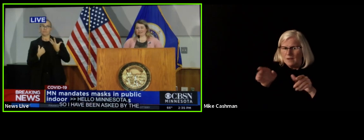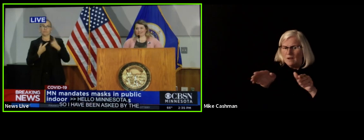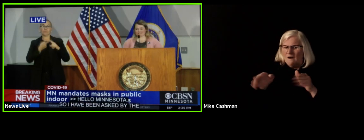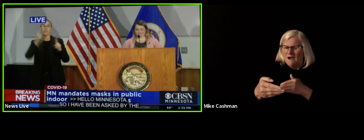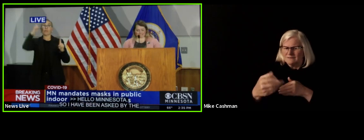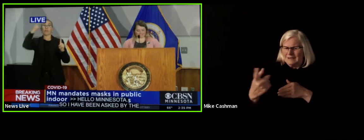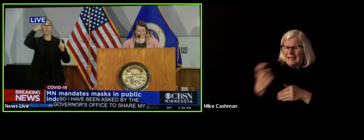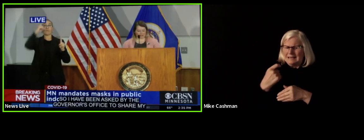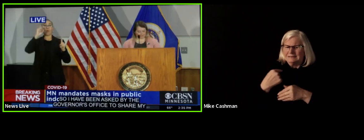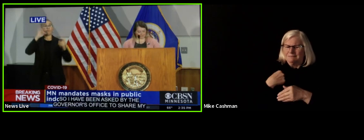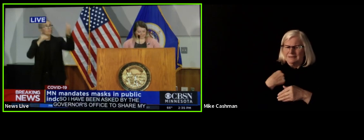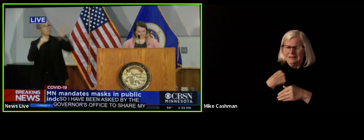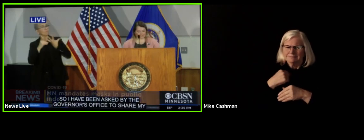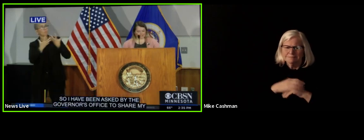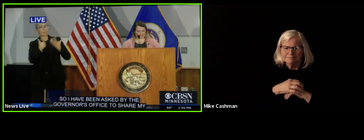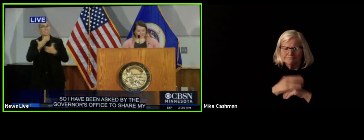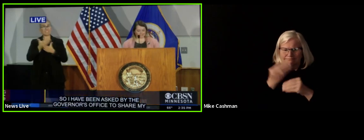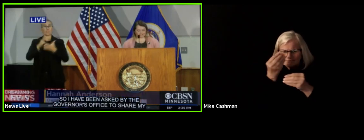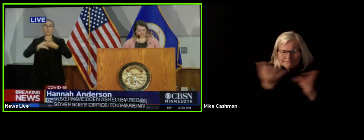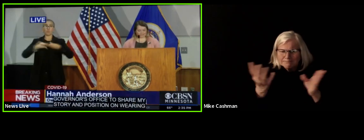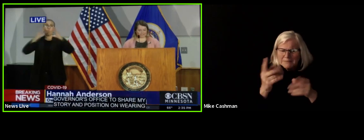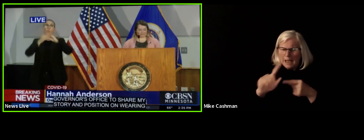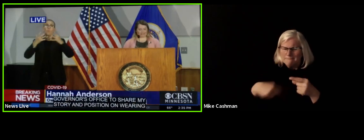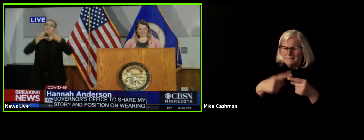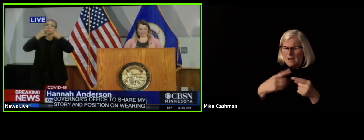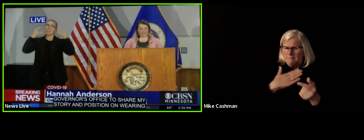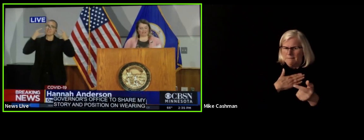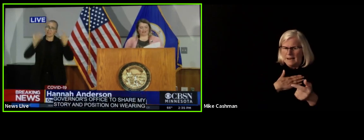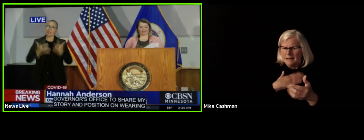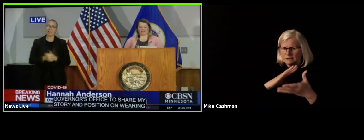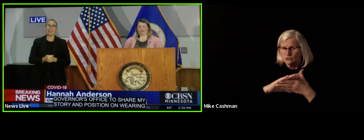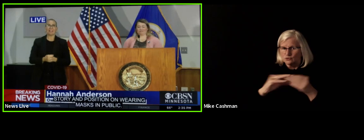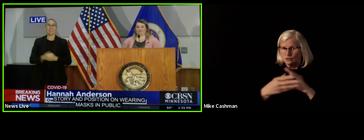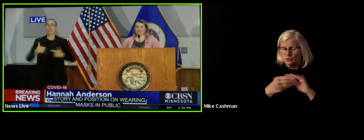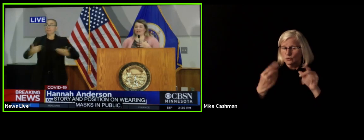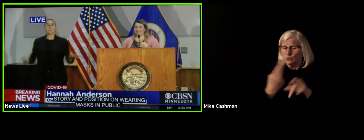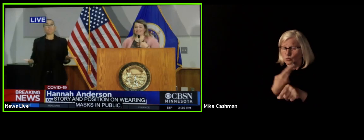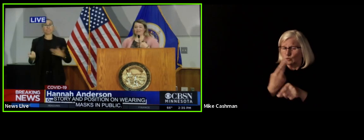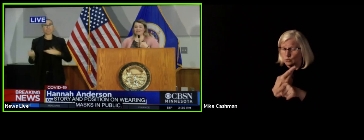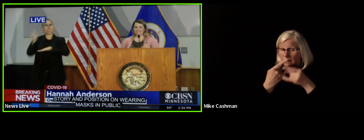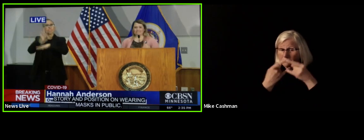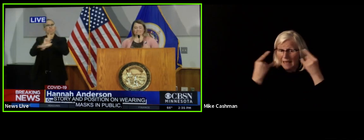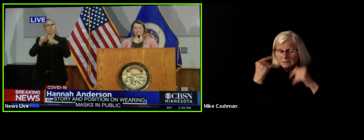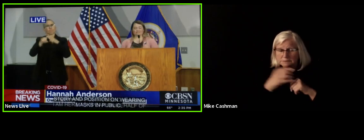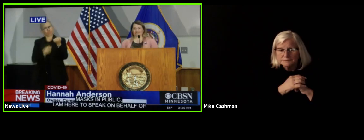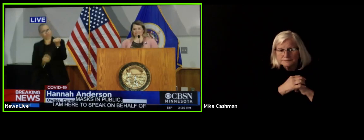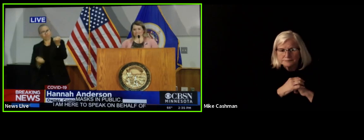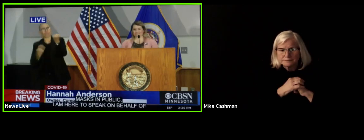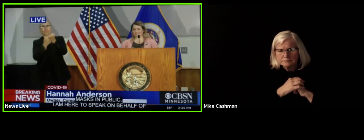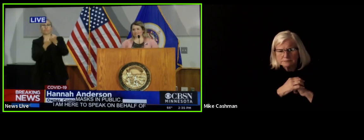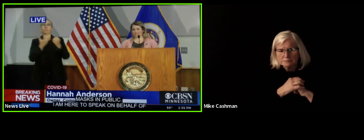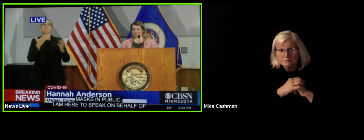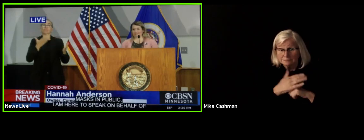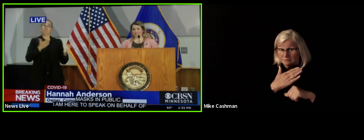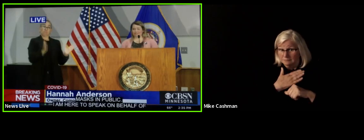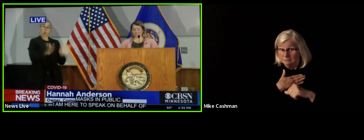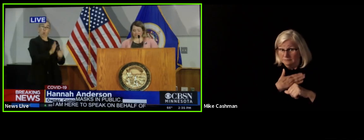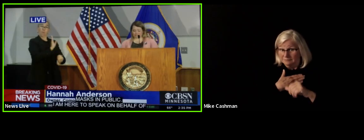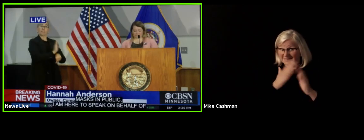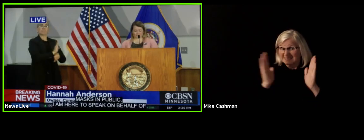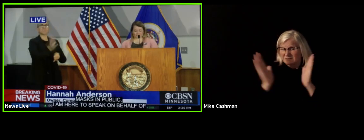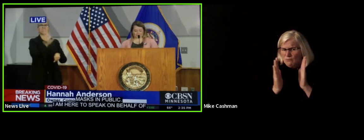wearing masks in public. I'm here to speak on behalf of my small business. I'm not here to speak on behalf of